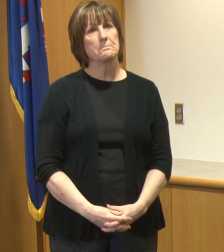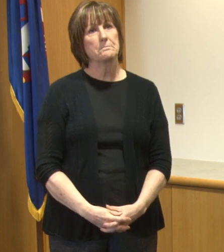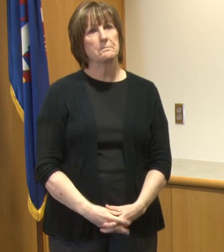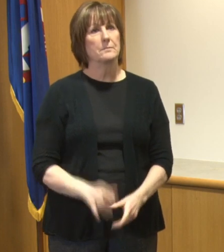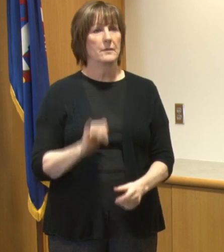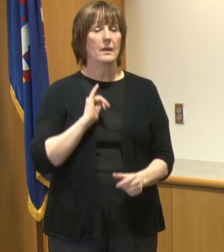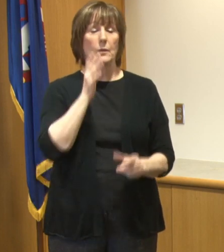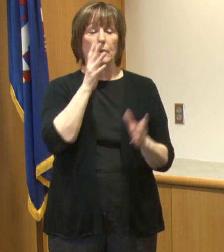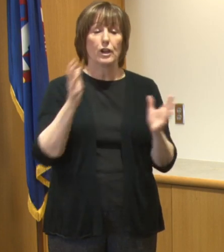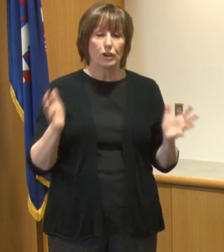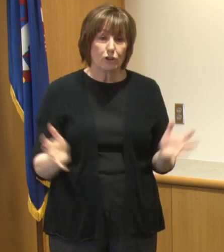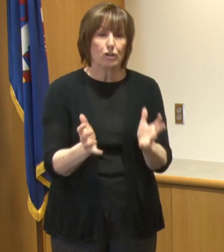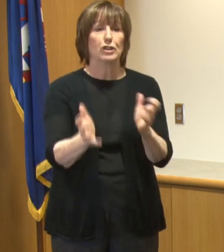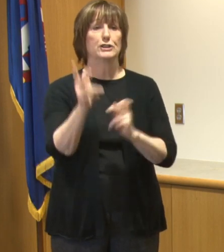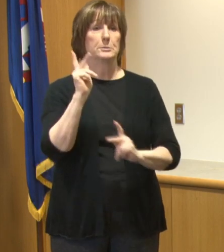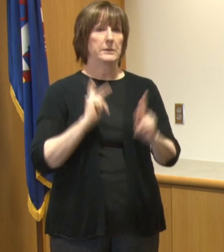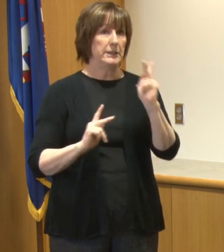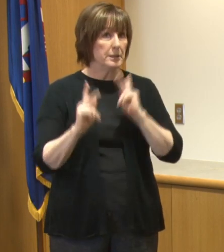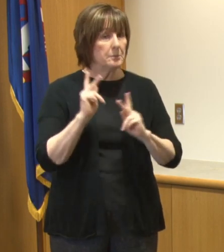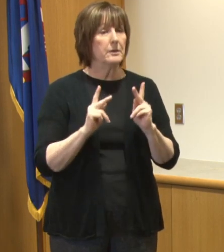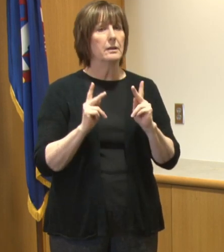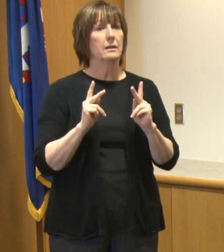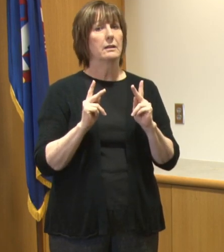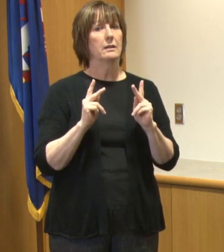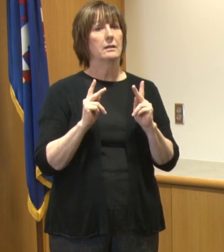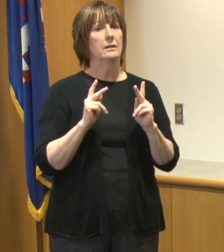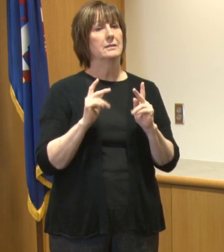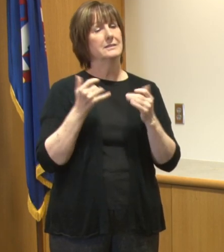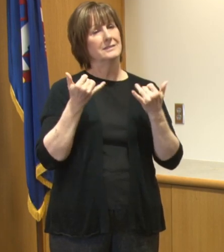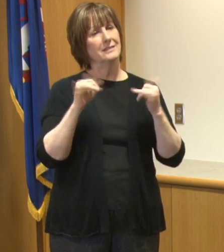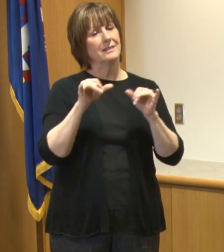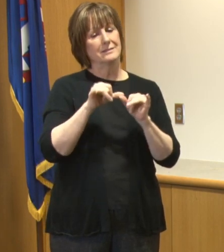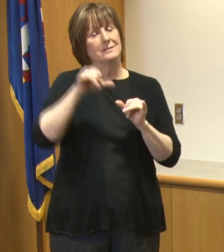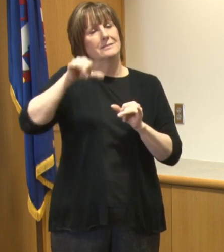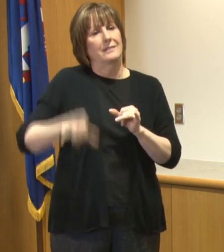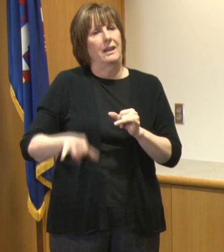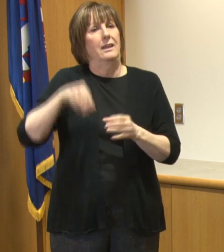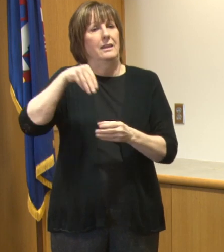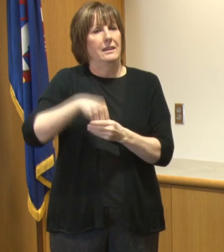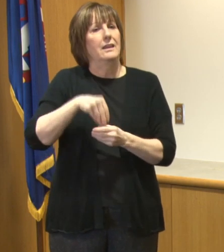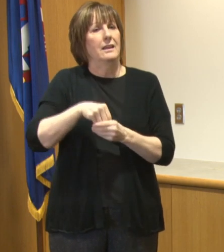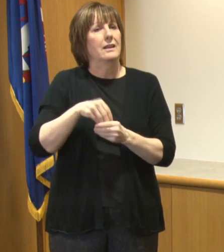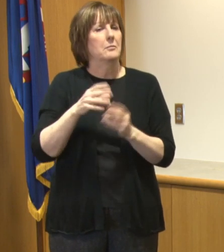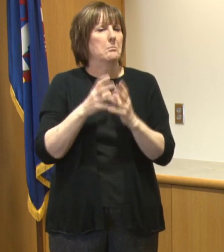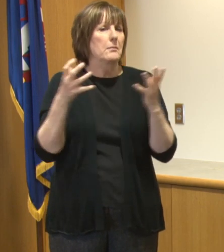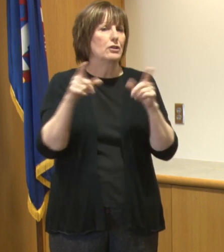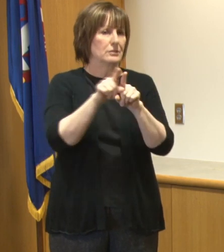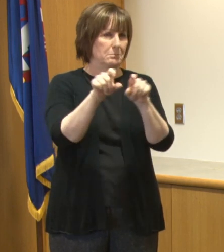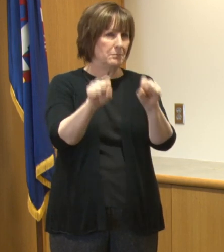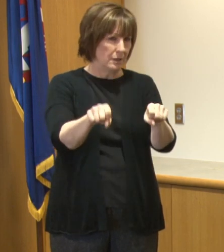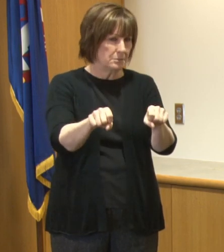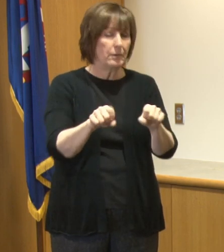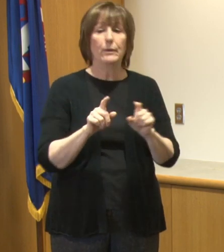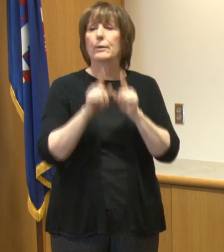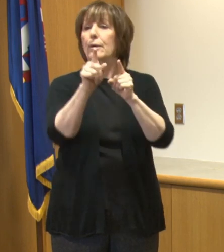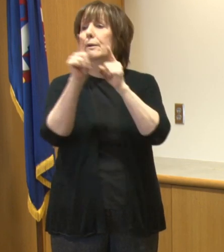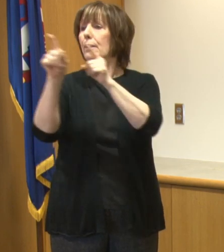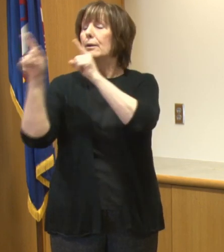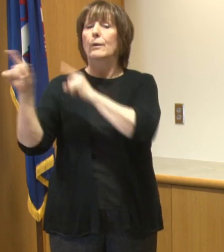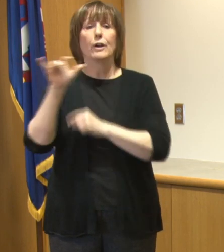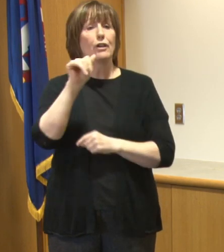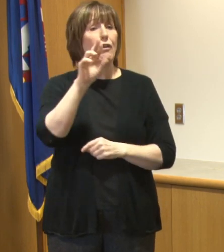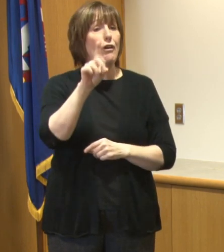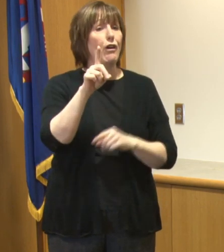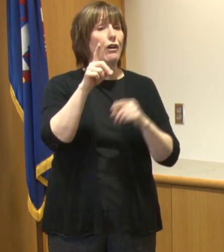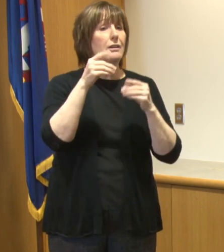But I would be encouraging people, we're trying to have people stay in as much as possible, so going to the yard sales and